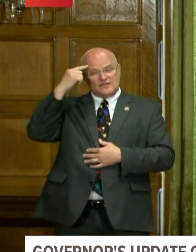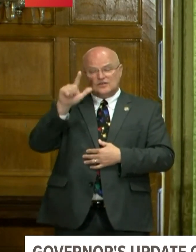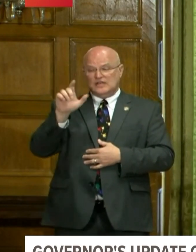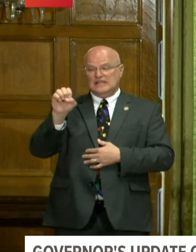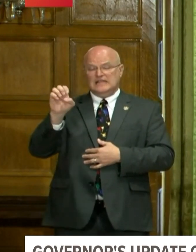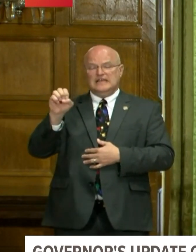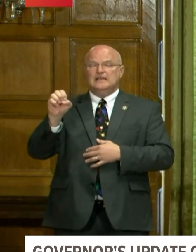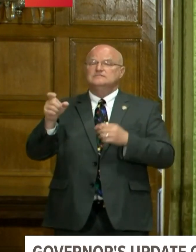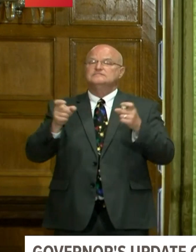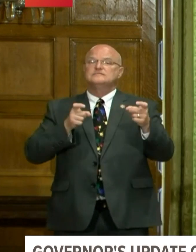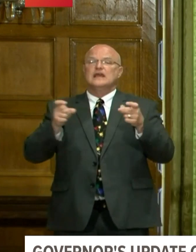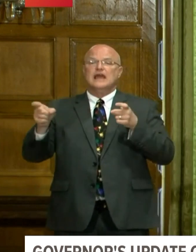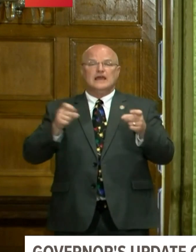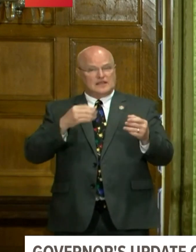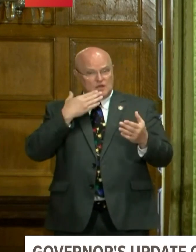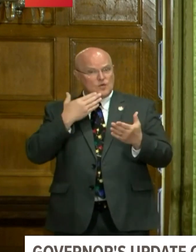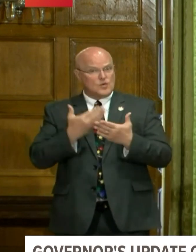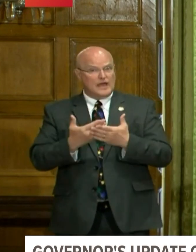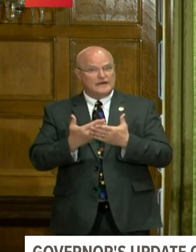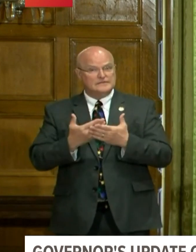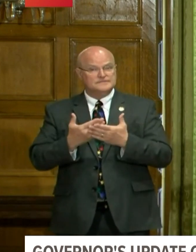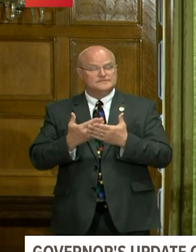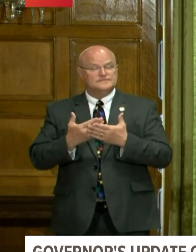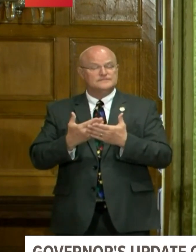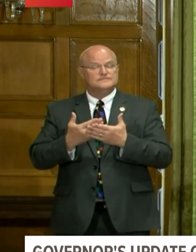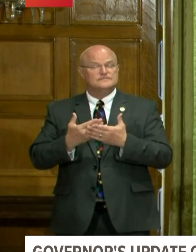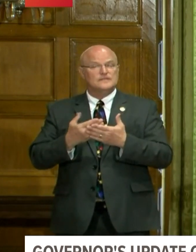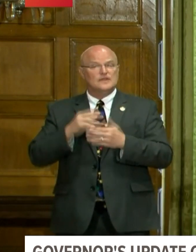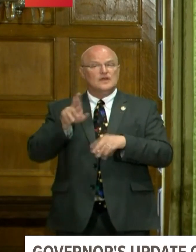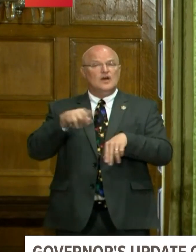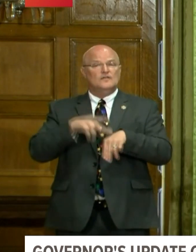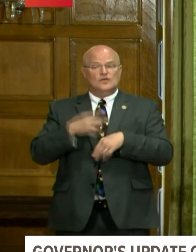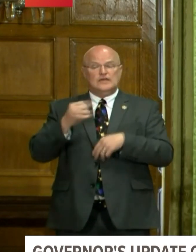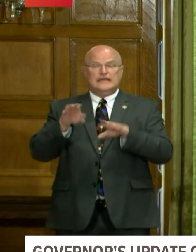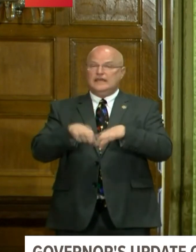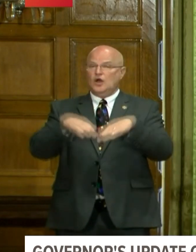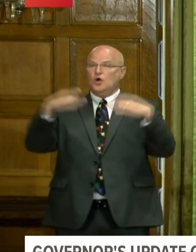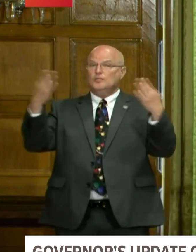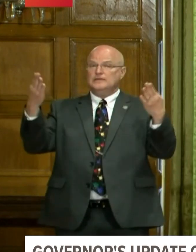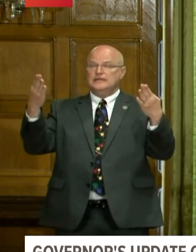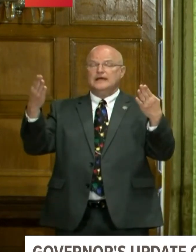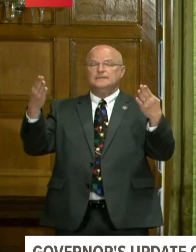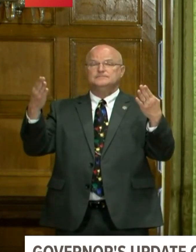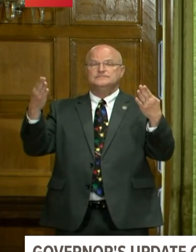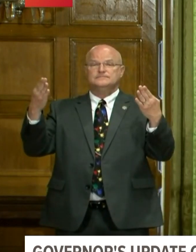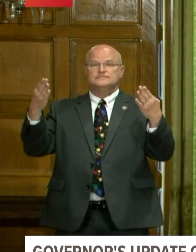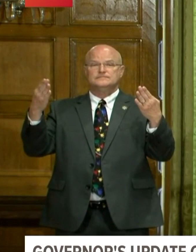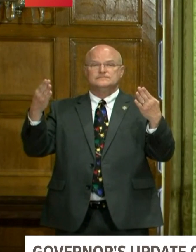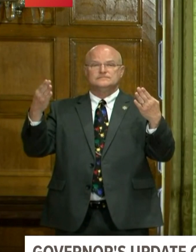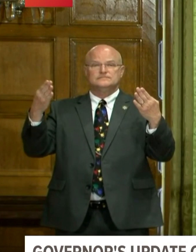been handling it well. Of course, he opened it up,